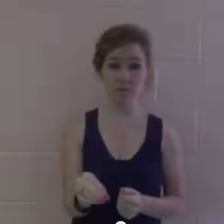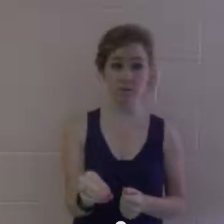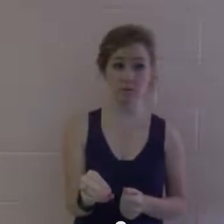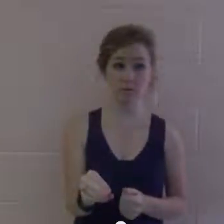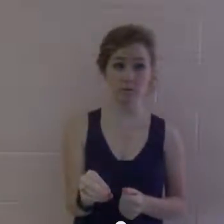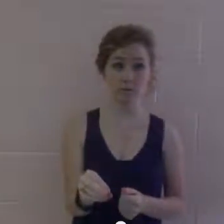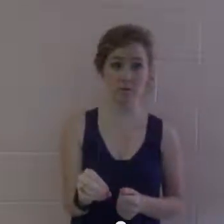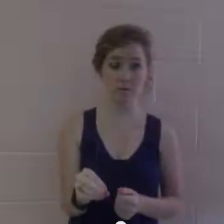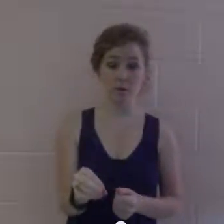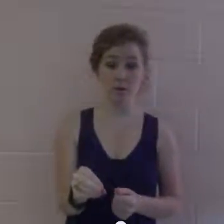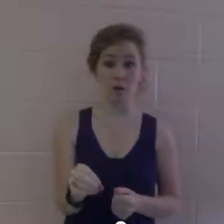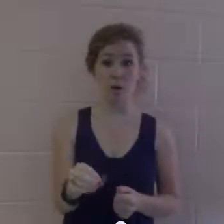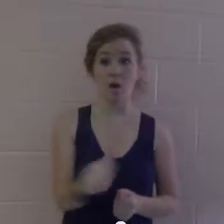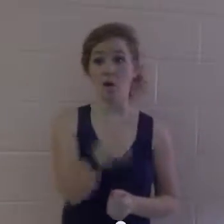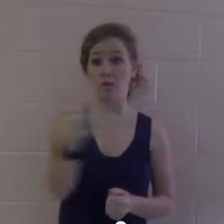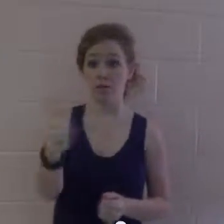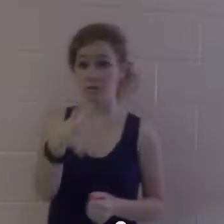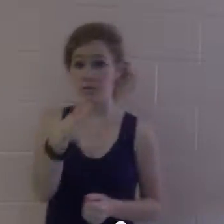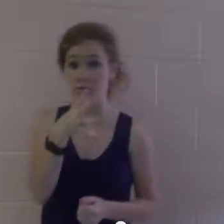Our next story is in Africa.